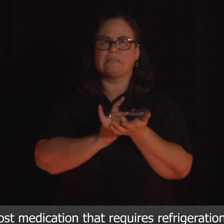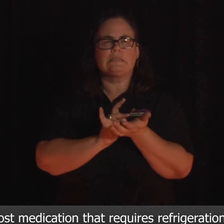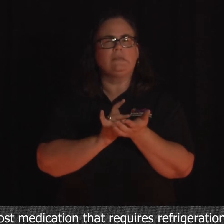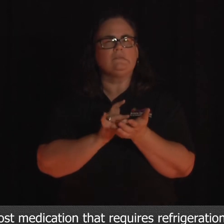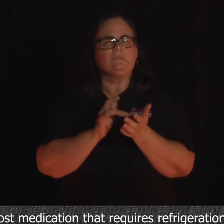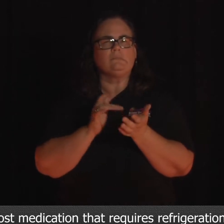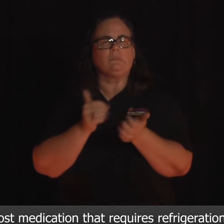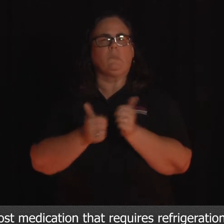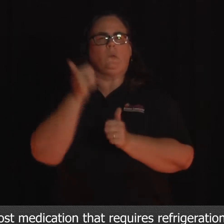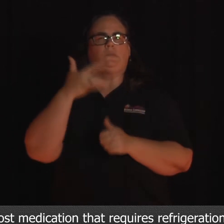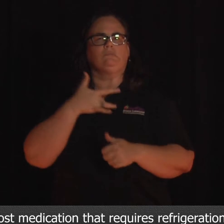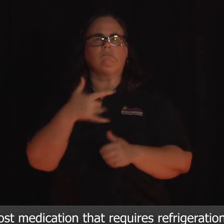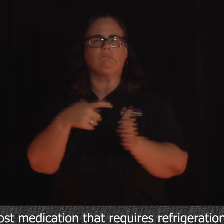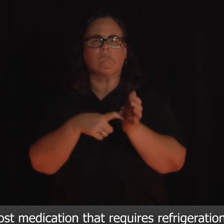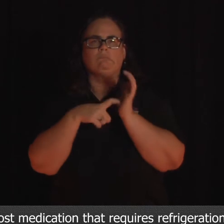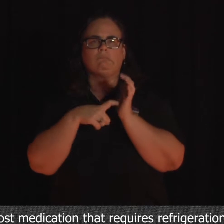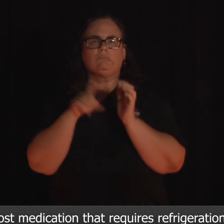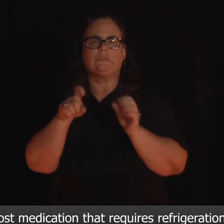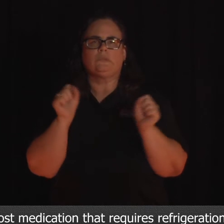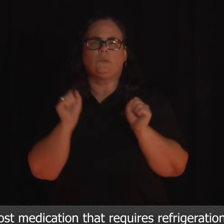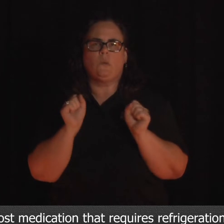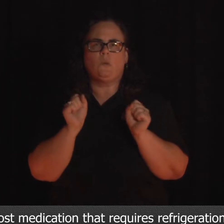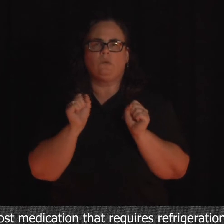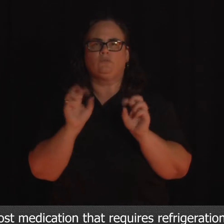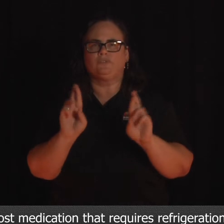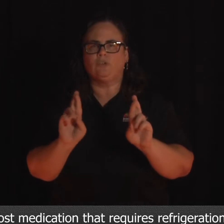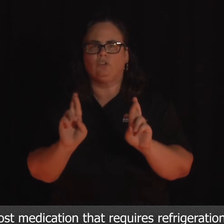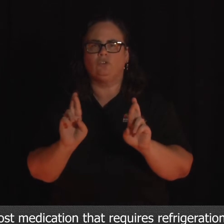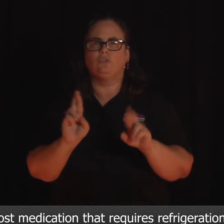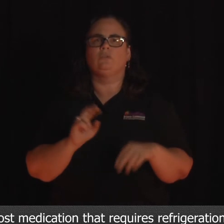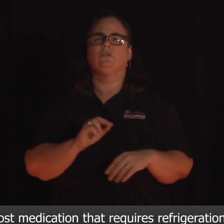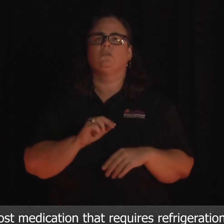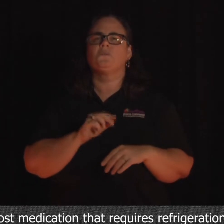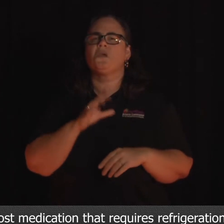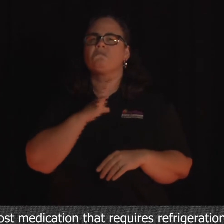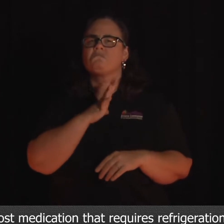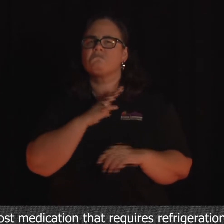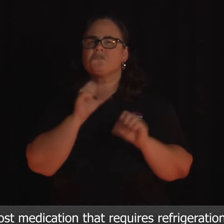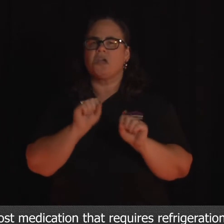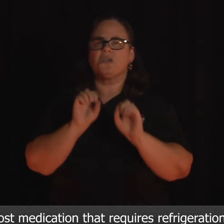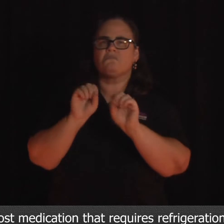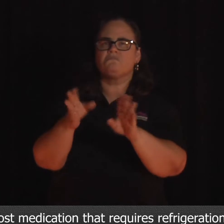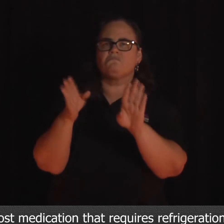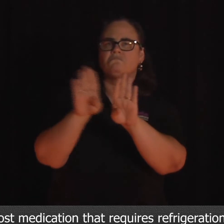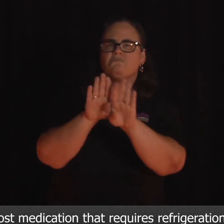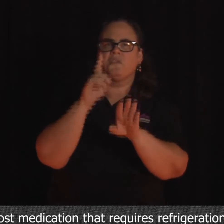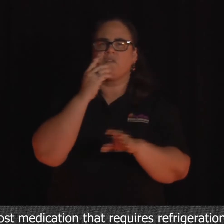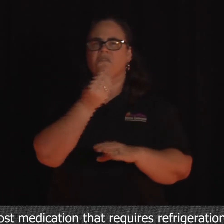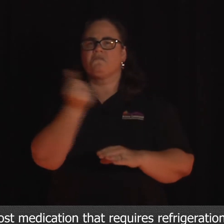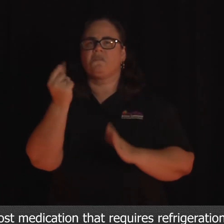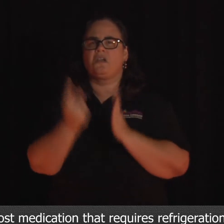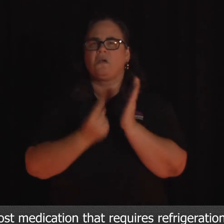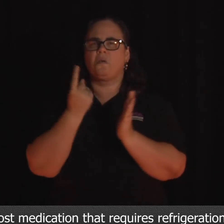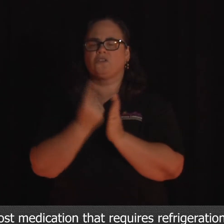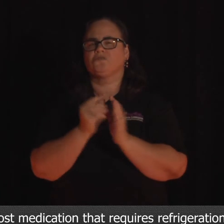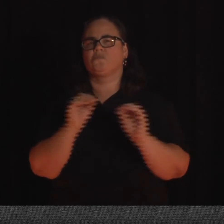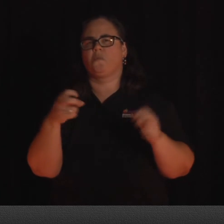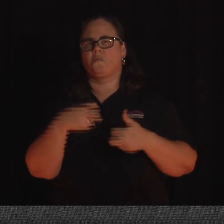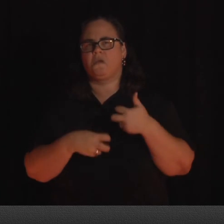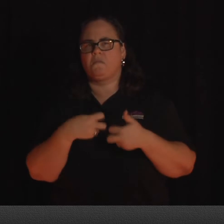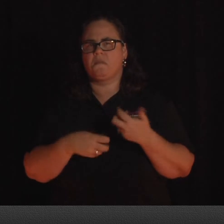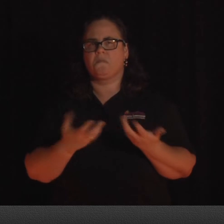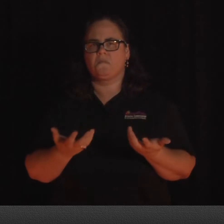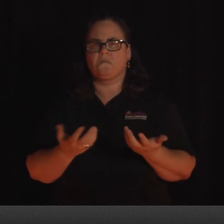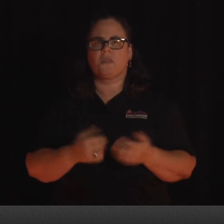Most medication that requires refrigeration can be kept in a closed refrigerator for several hours without a problem.